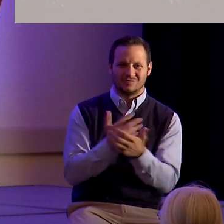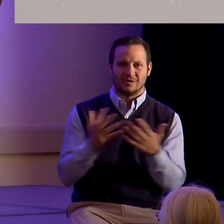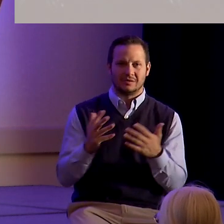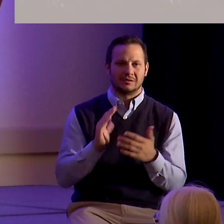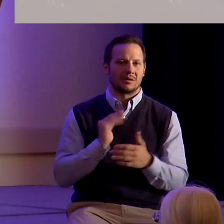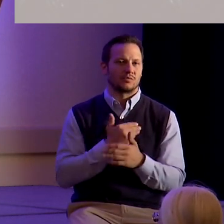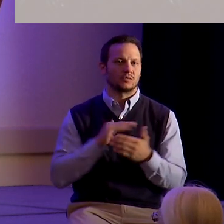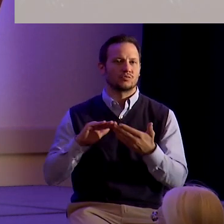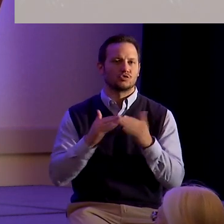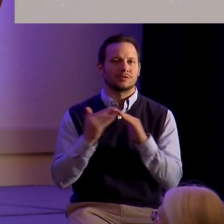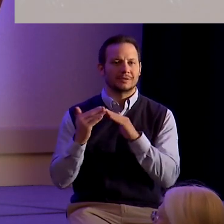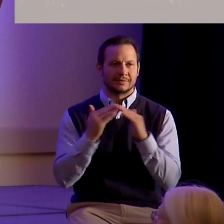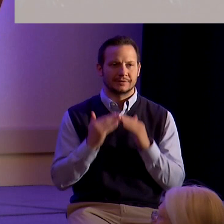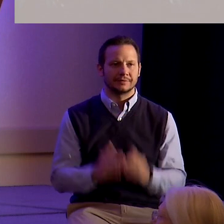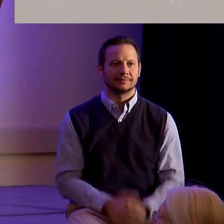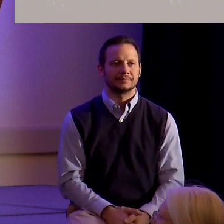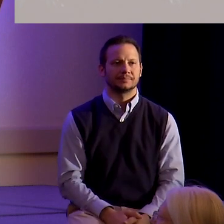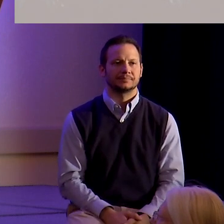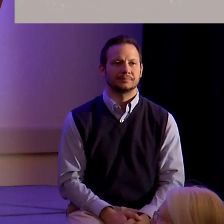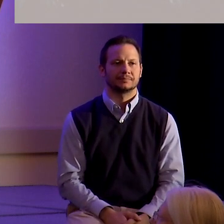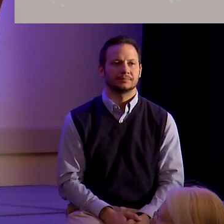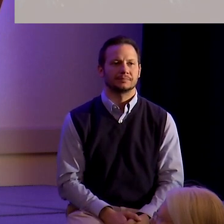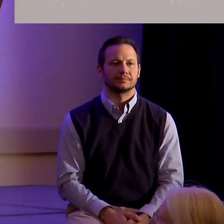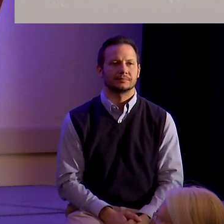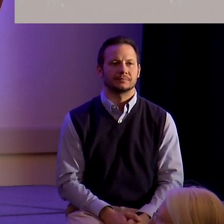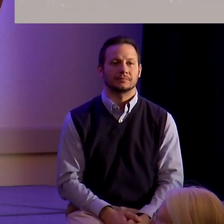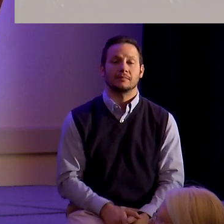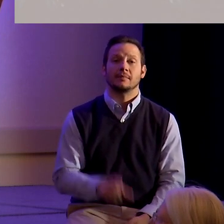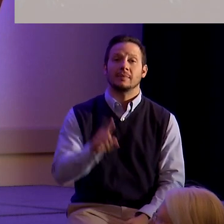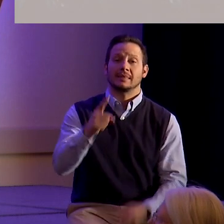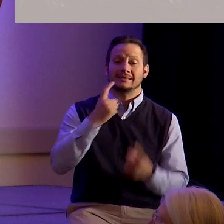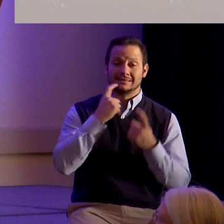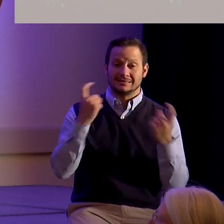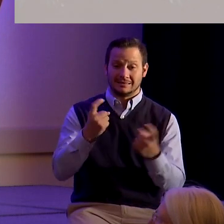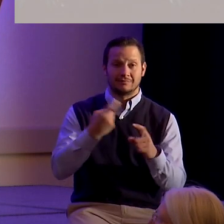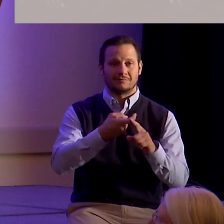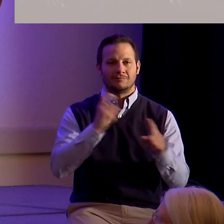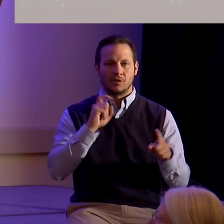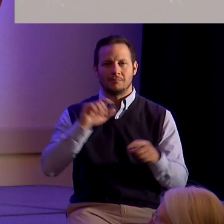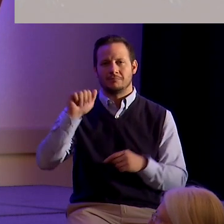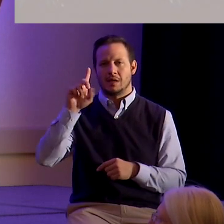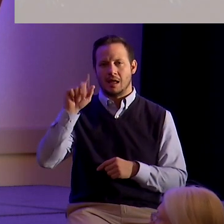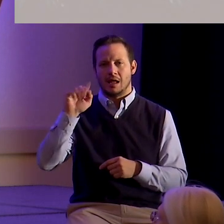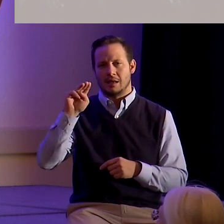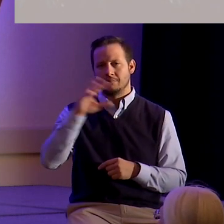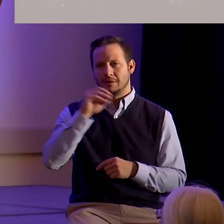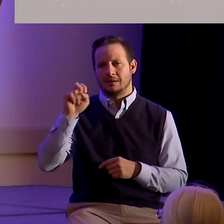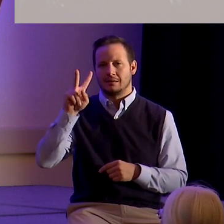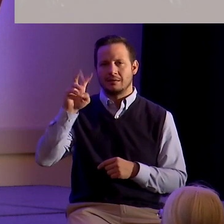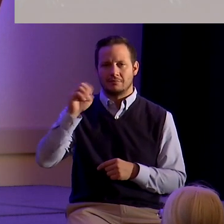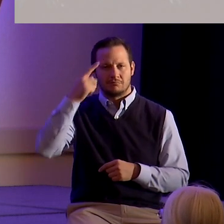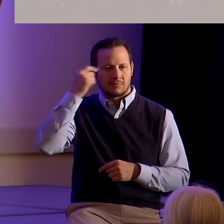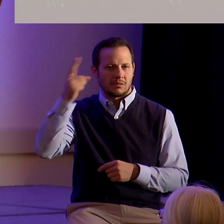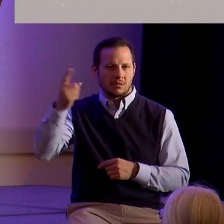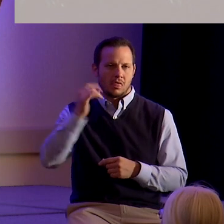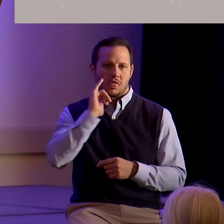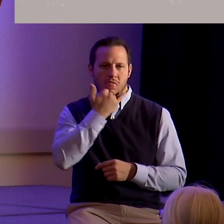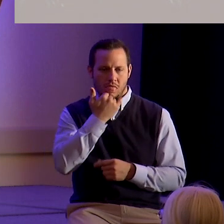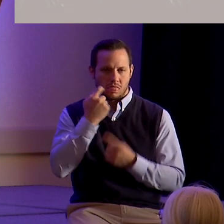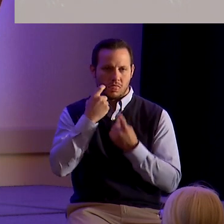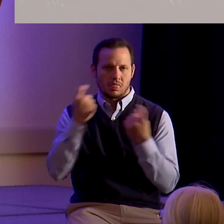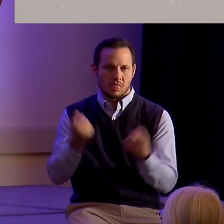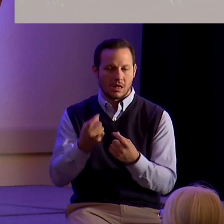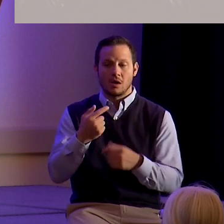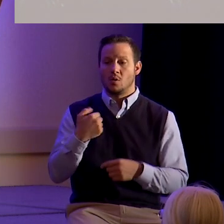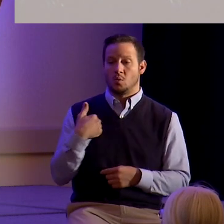community. I believe that sin came from the fall of Adam and Eve. There was nothing we did wrong as